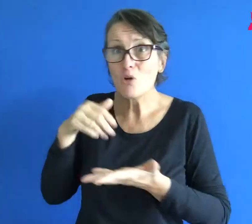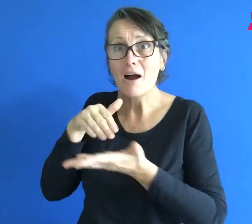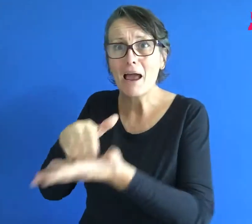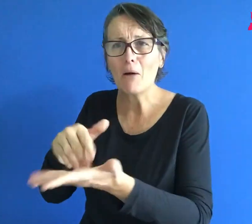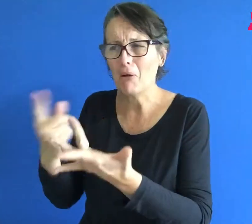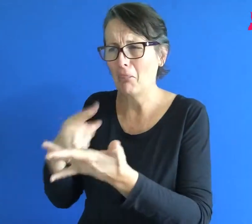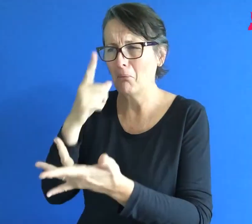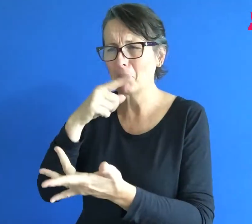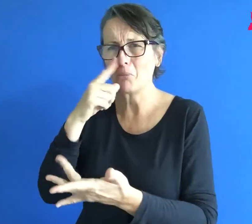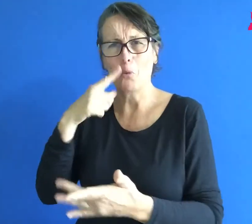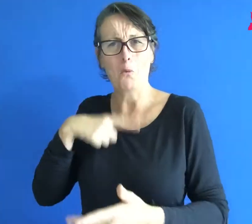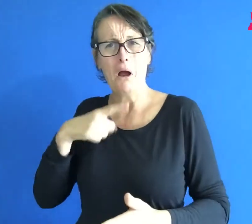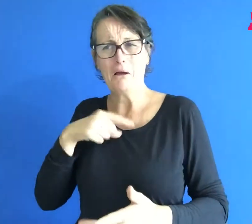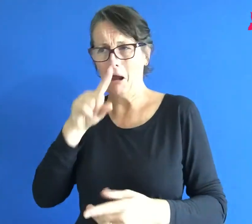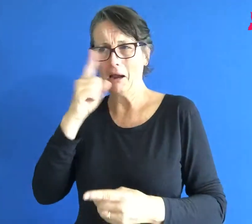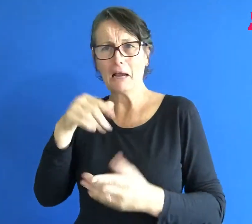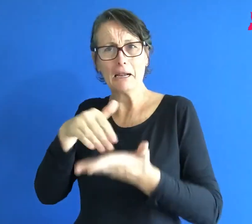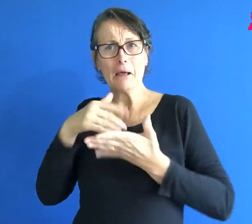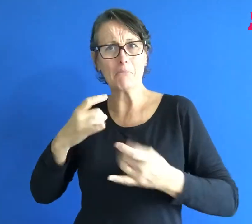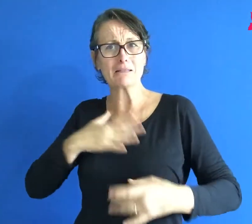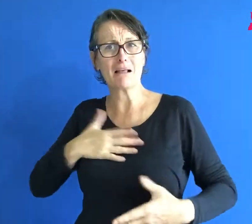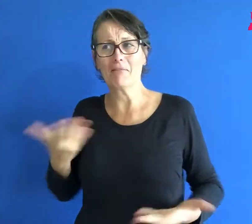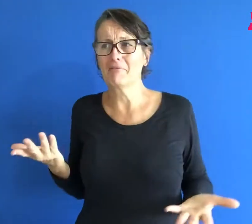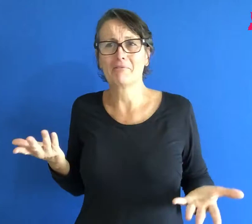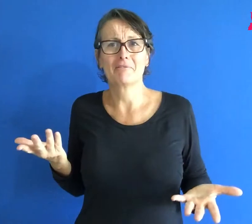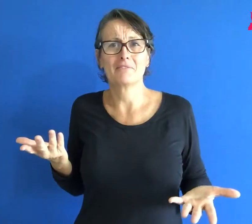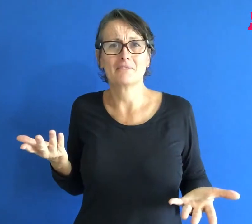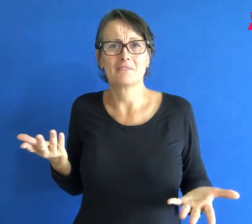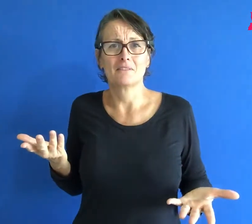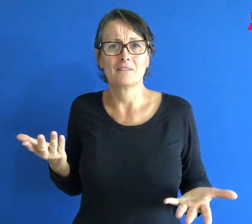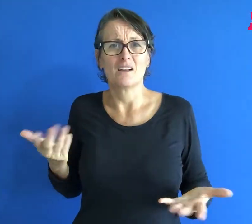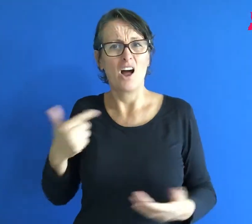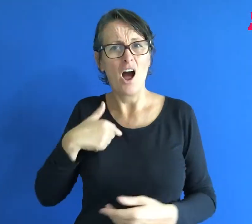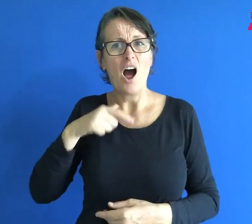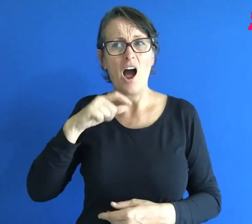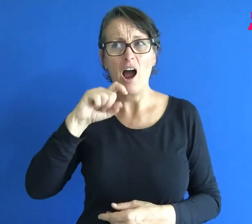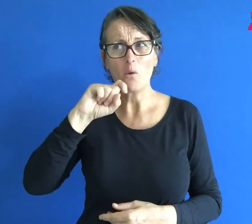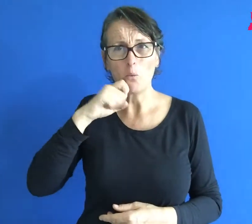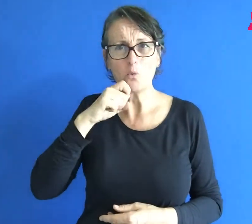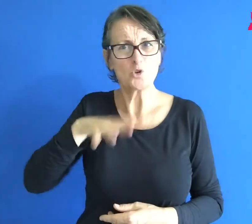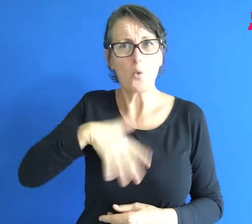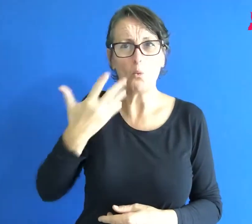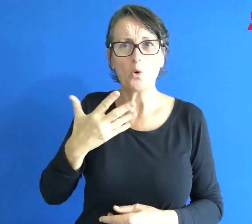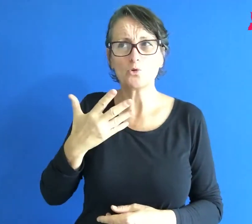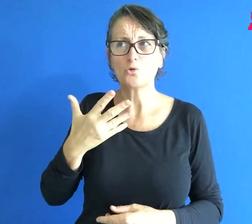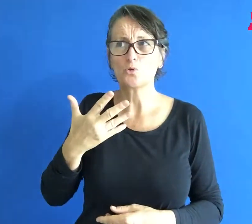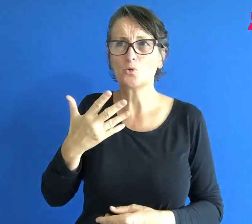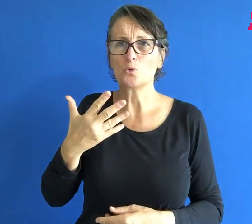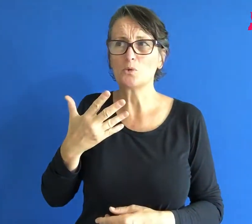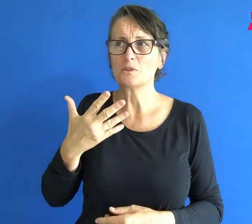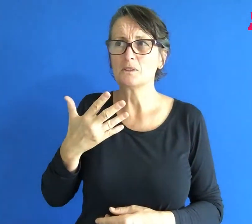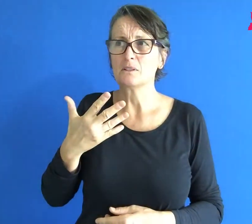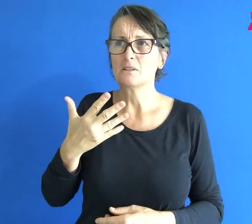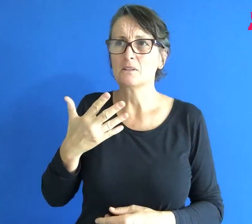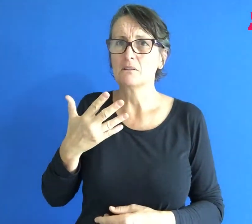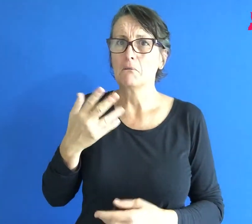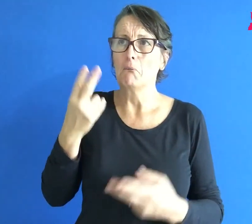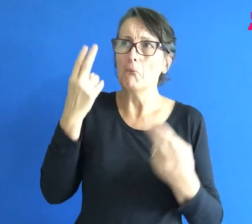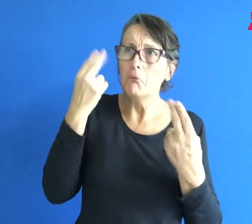can't? I'm only going to be one of those people who needs help, and I don't want to be that. So I started to think about,